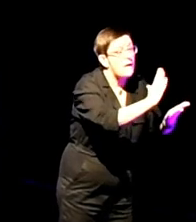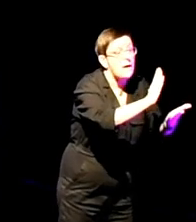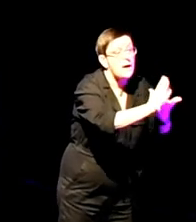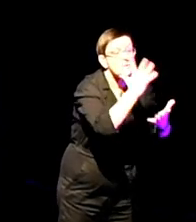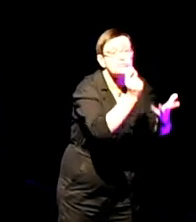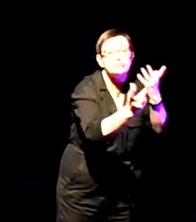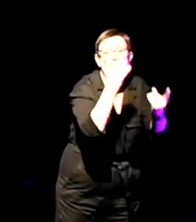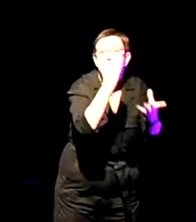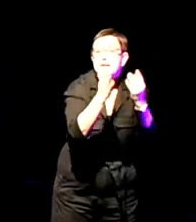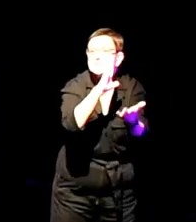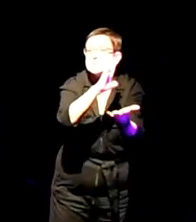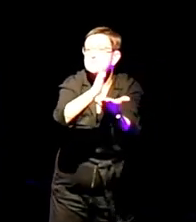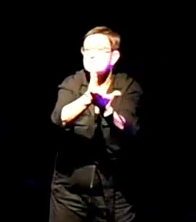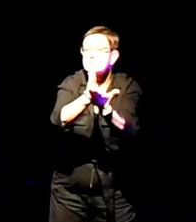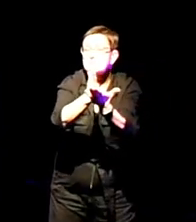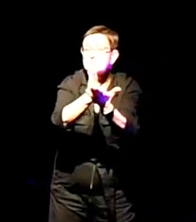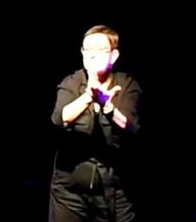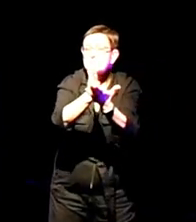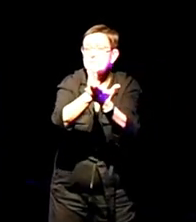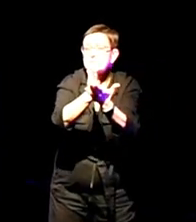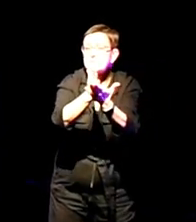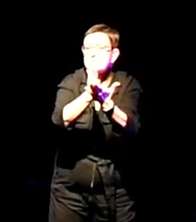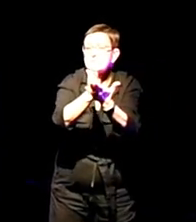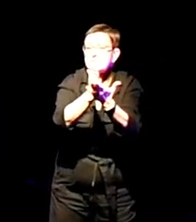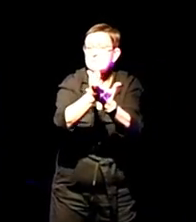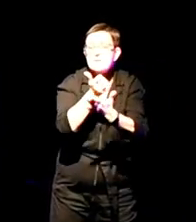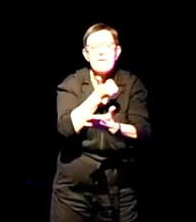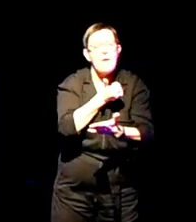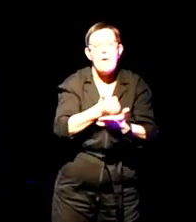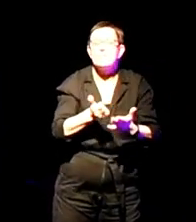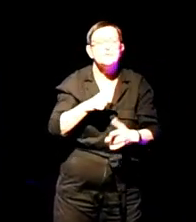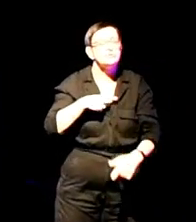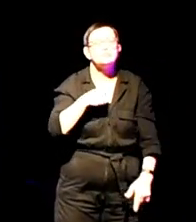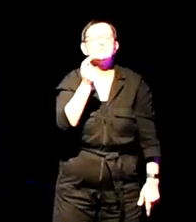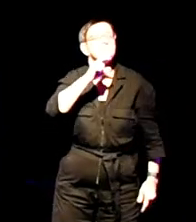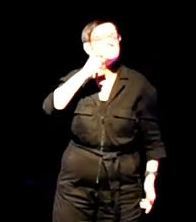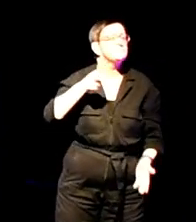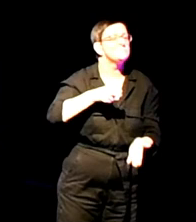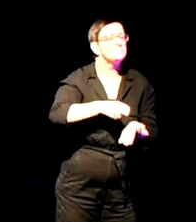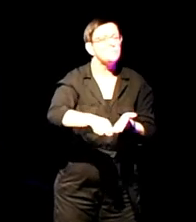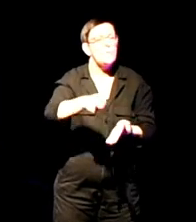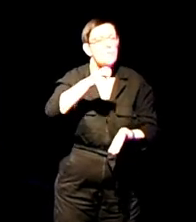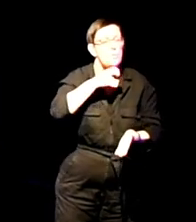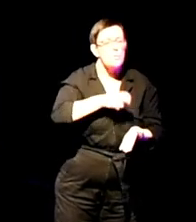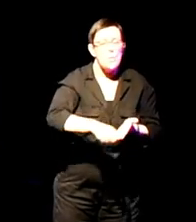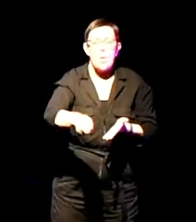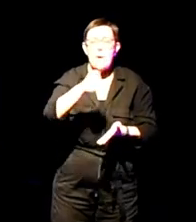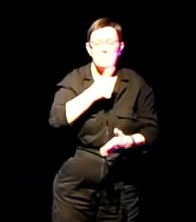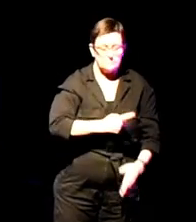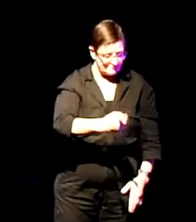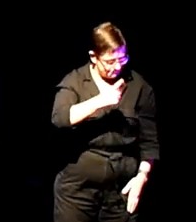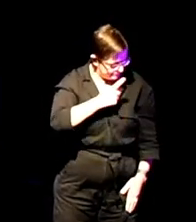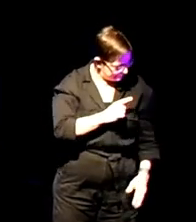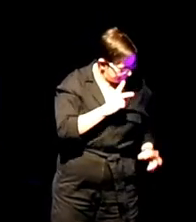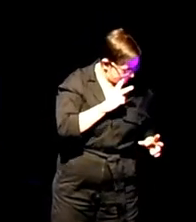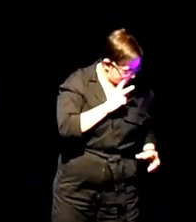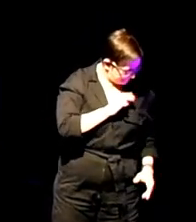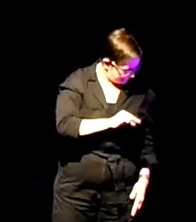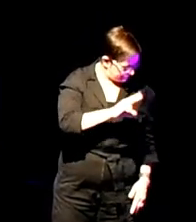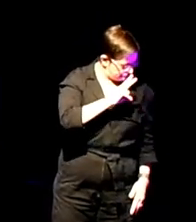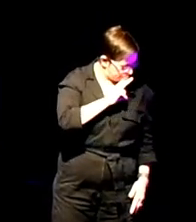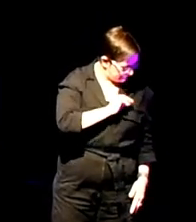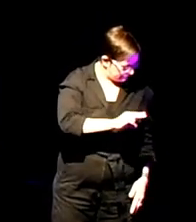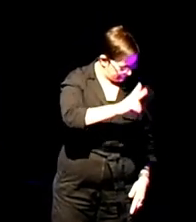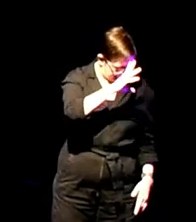she often chose to walk the last blocks home, to talk to herself, to commit